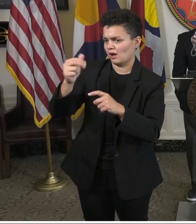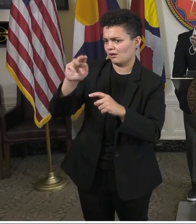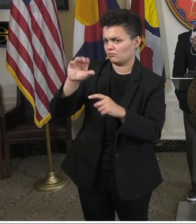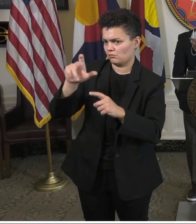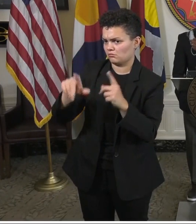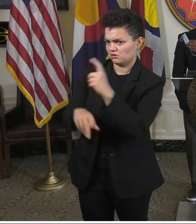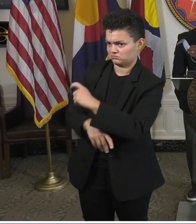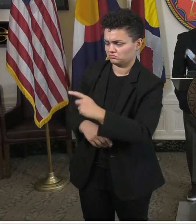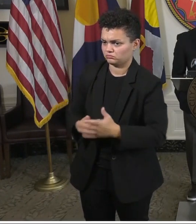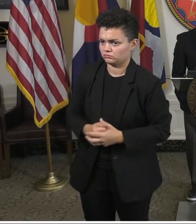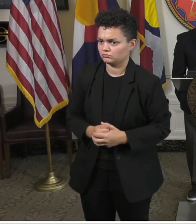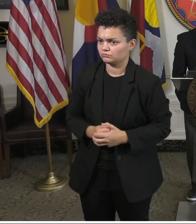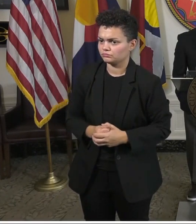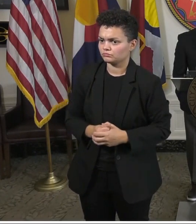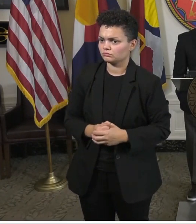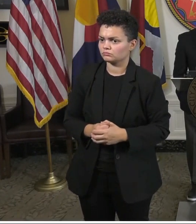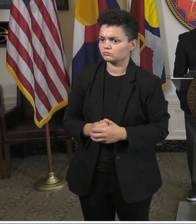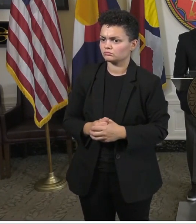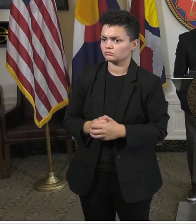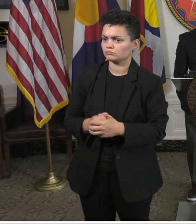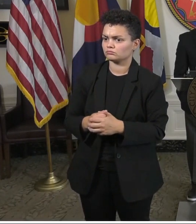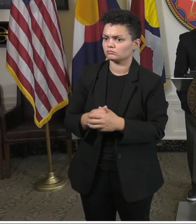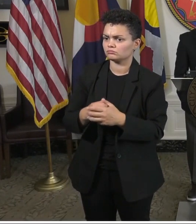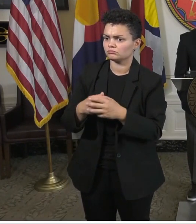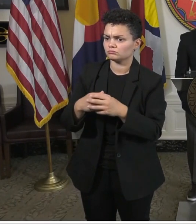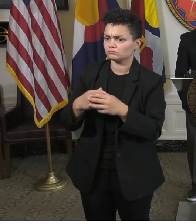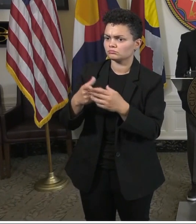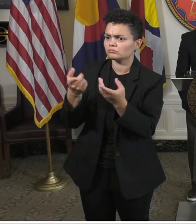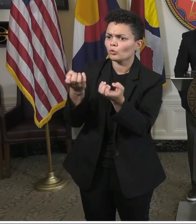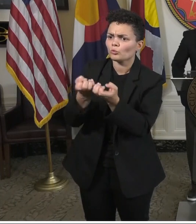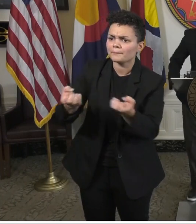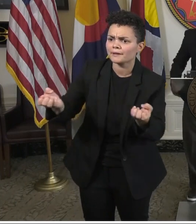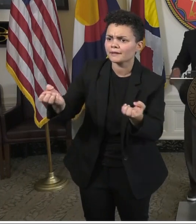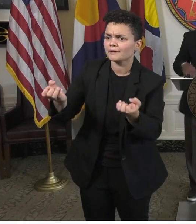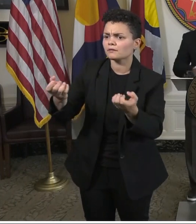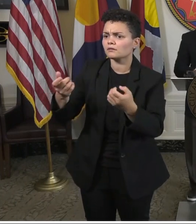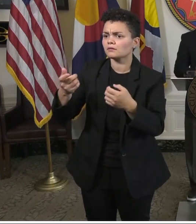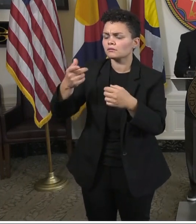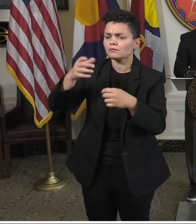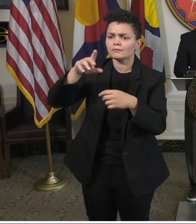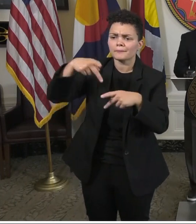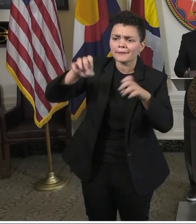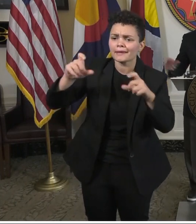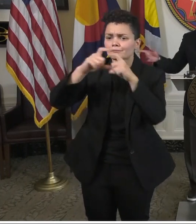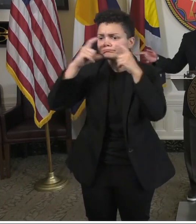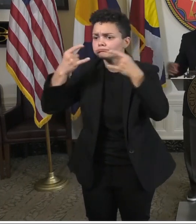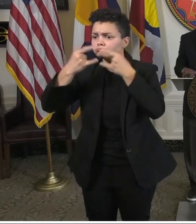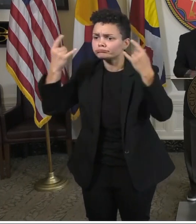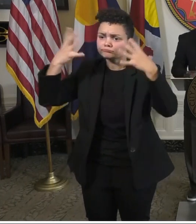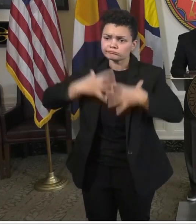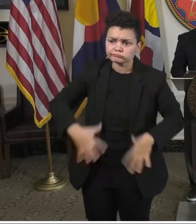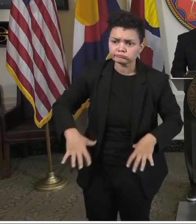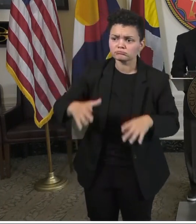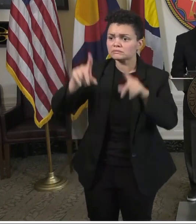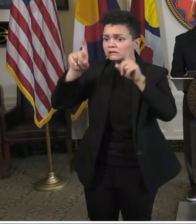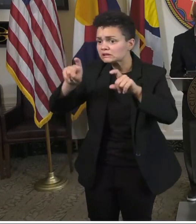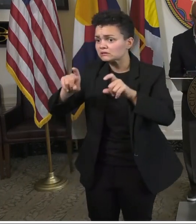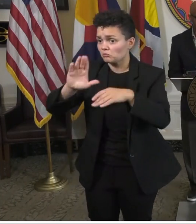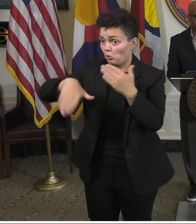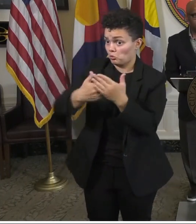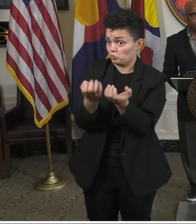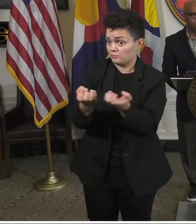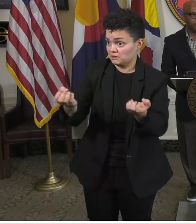COVID-19 supplies with autumn and winter nearing? Masks, other PPE, testing equipment, and how is FEMA support and support